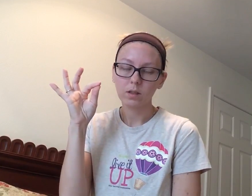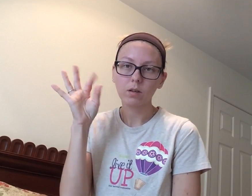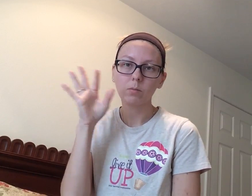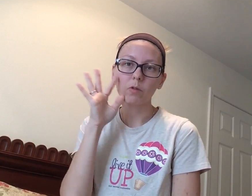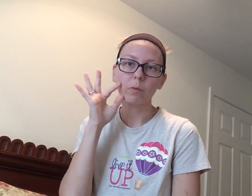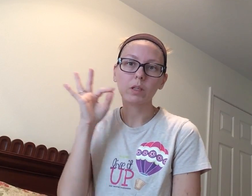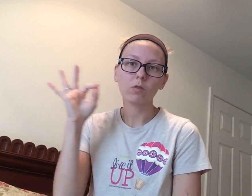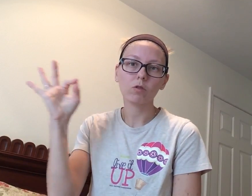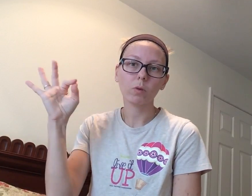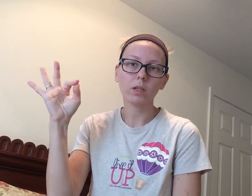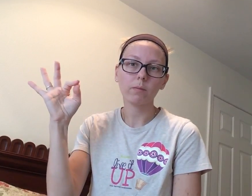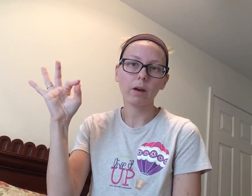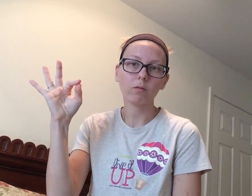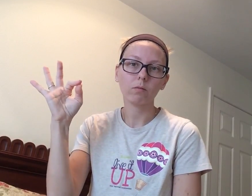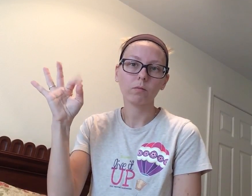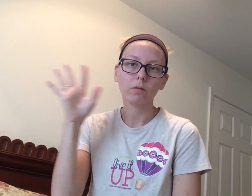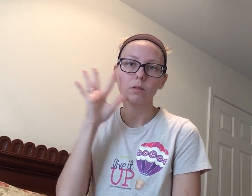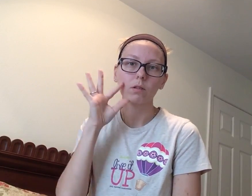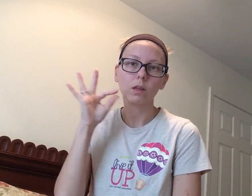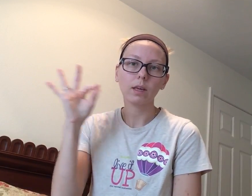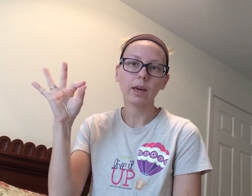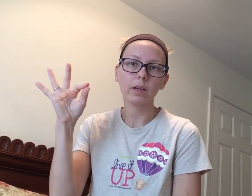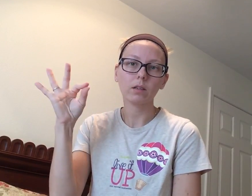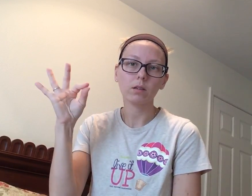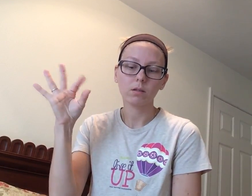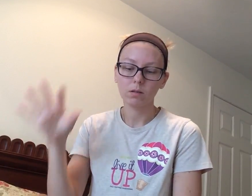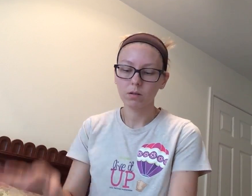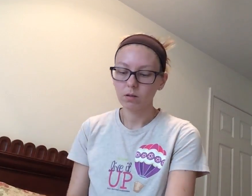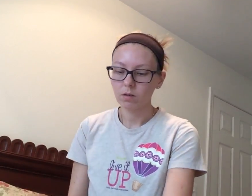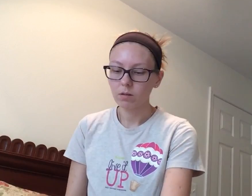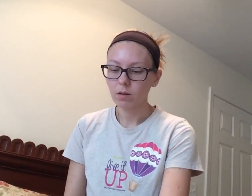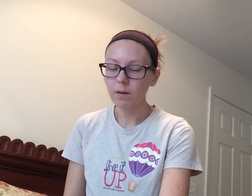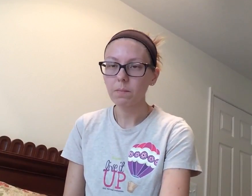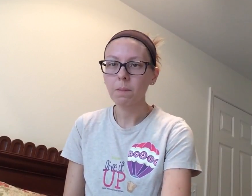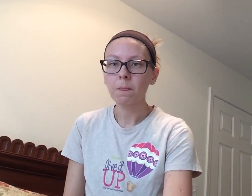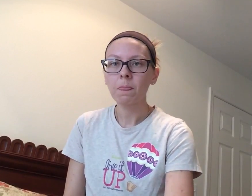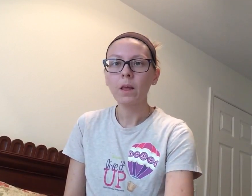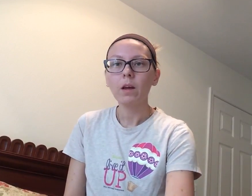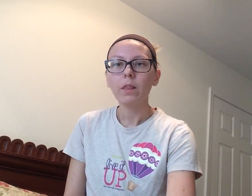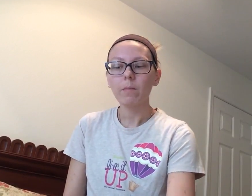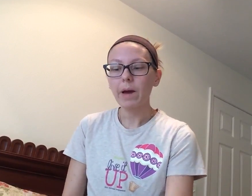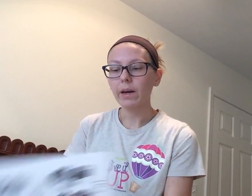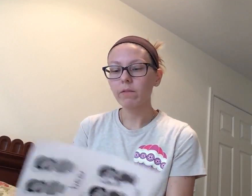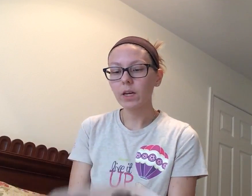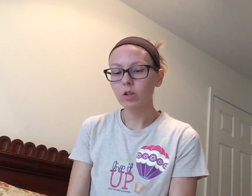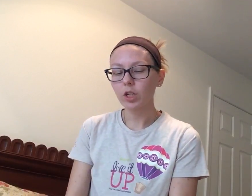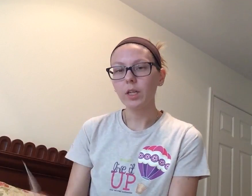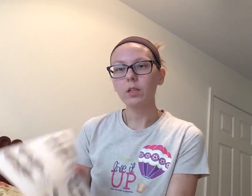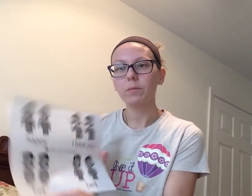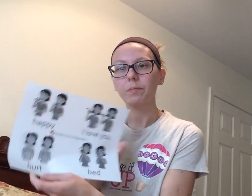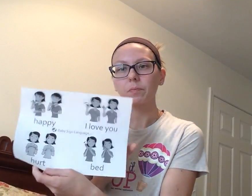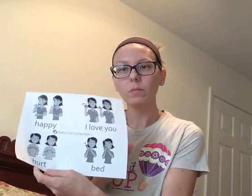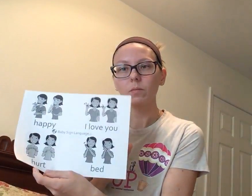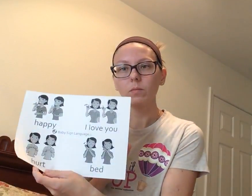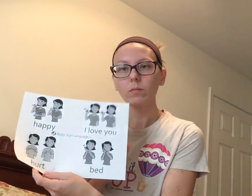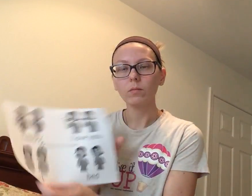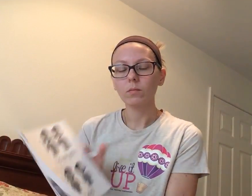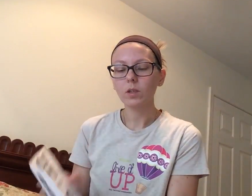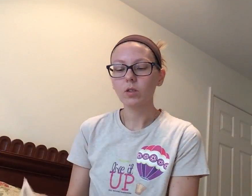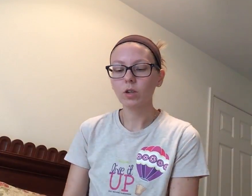Single movement, so just one time out. Cat. Okay? The back of that sheet starts